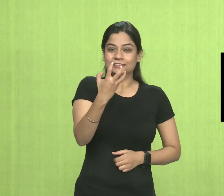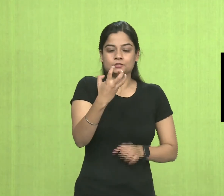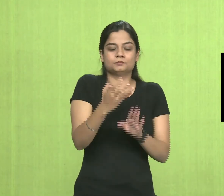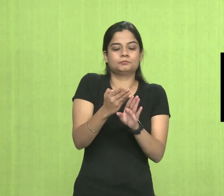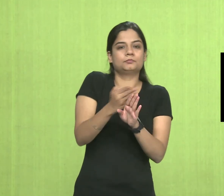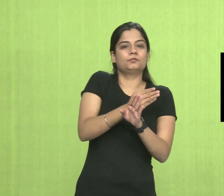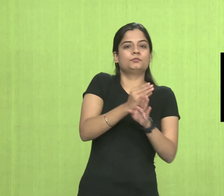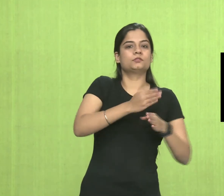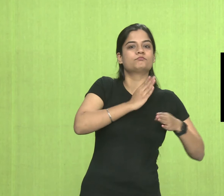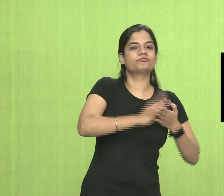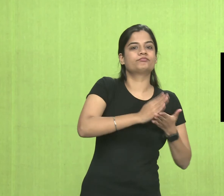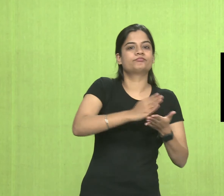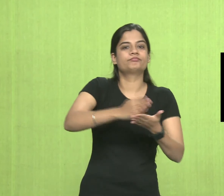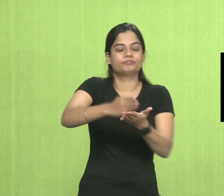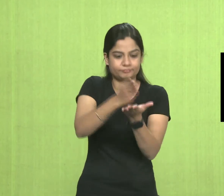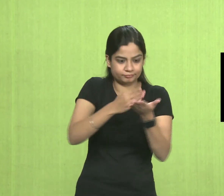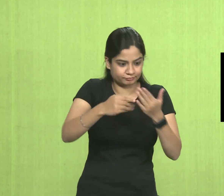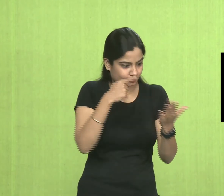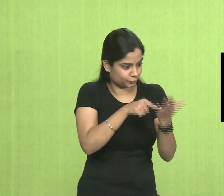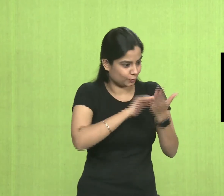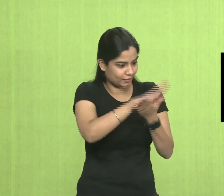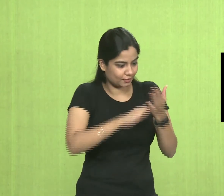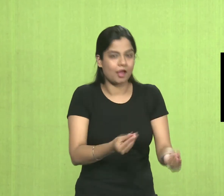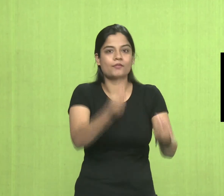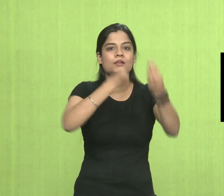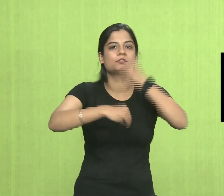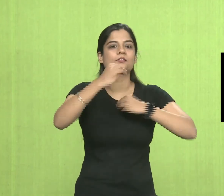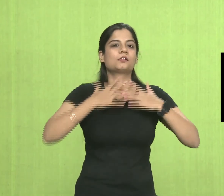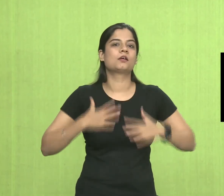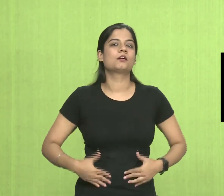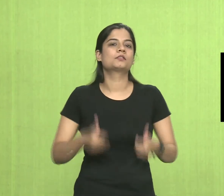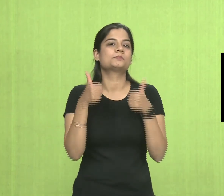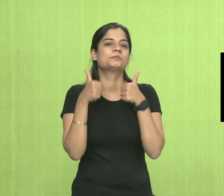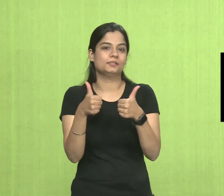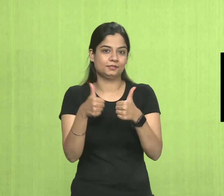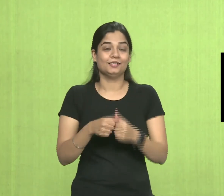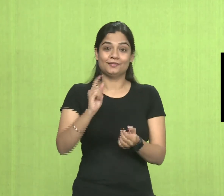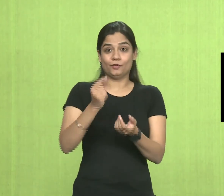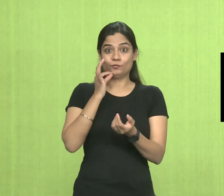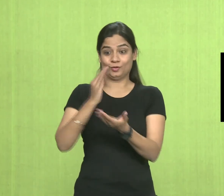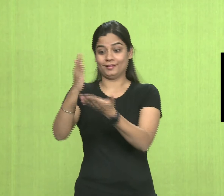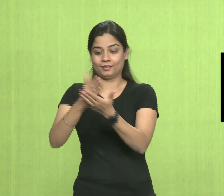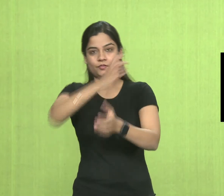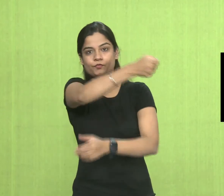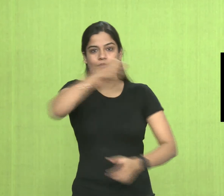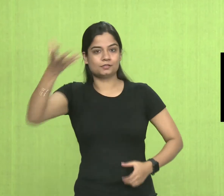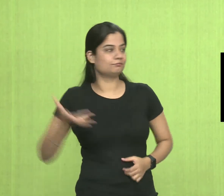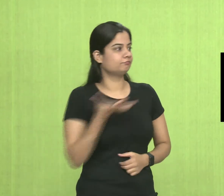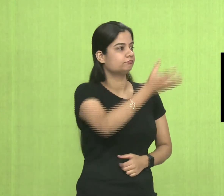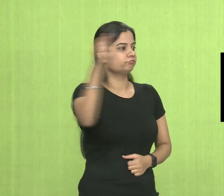fruit, cut them just before you are planning to eat it. Just check if the fruit's clean and then you eat it. If you have cut